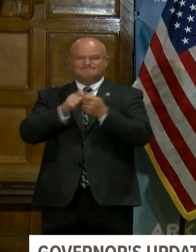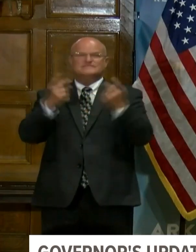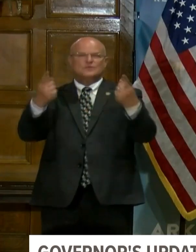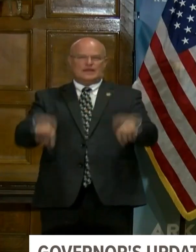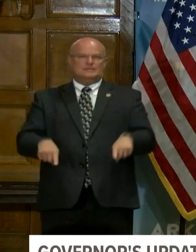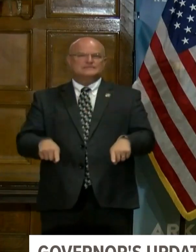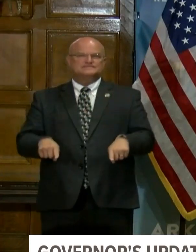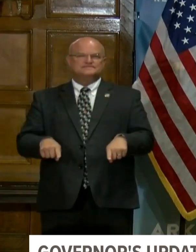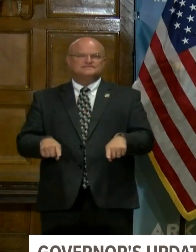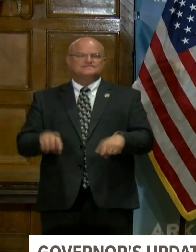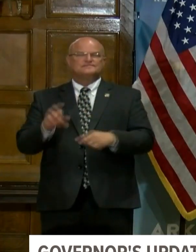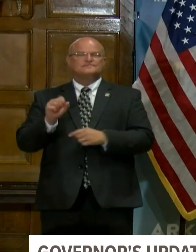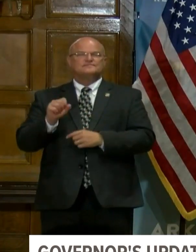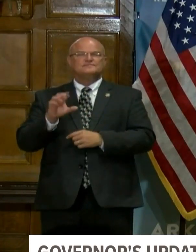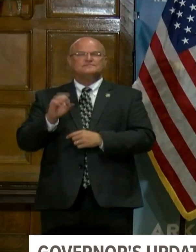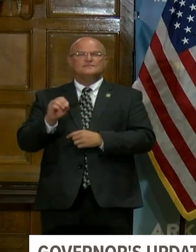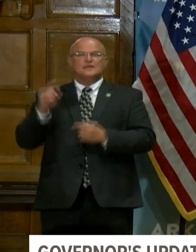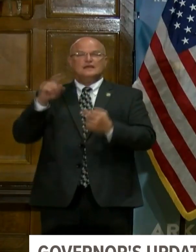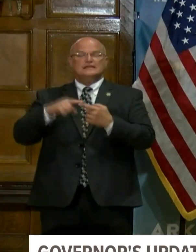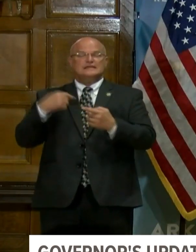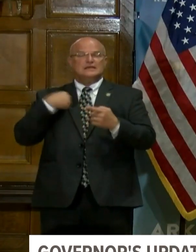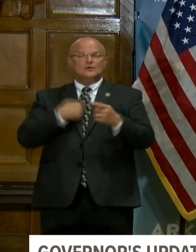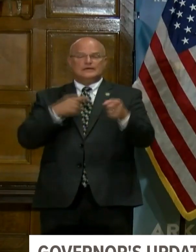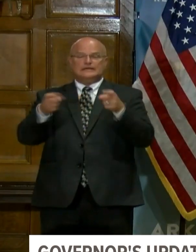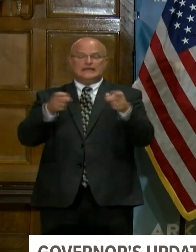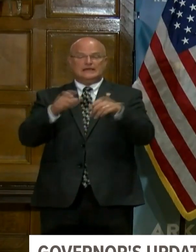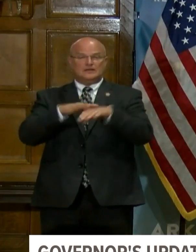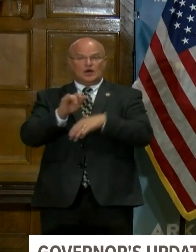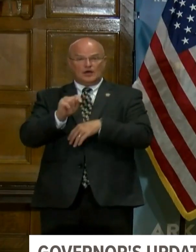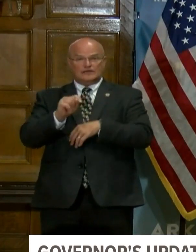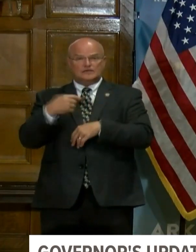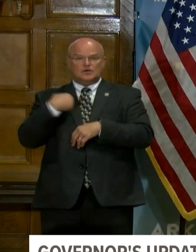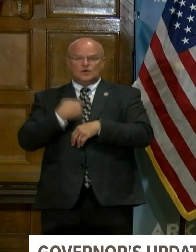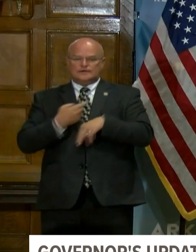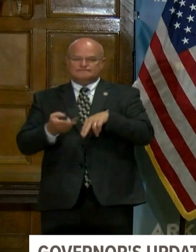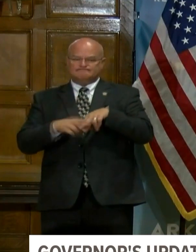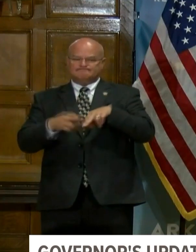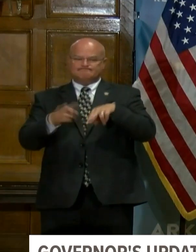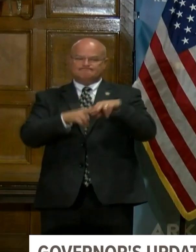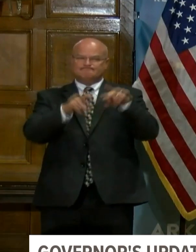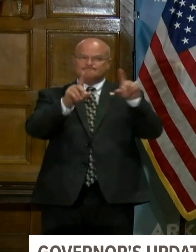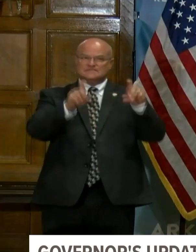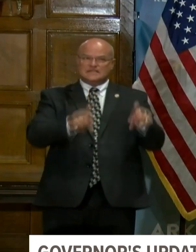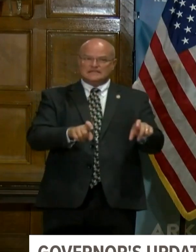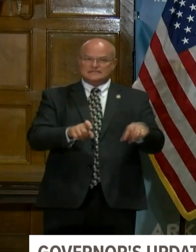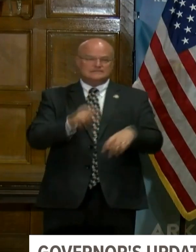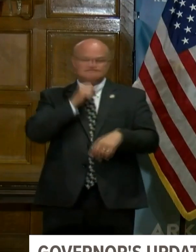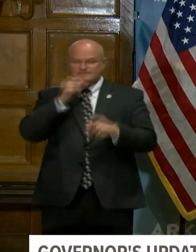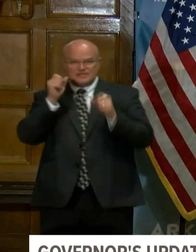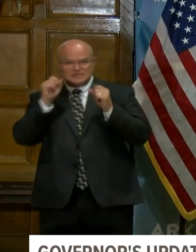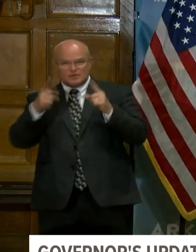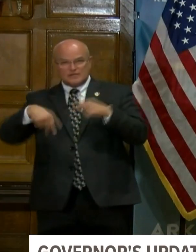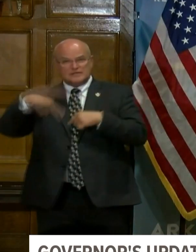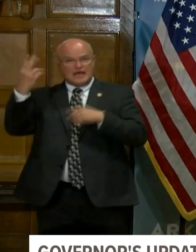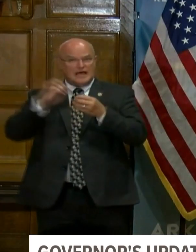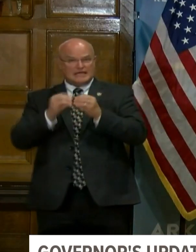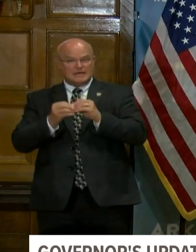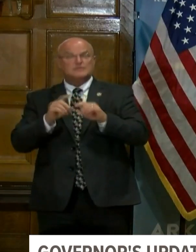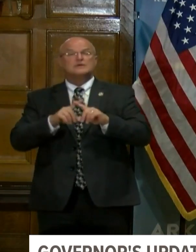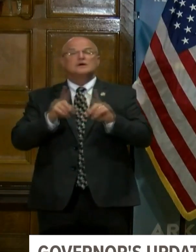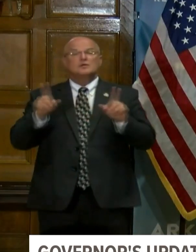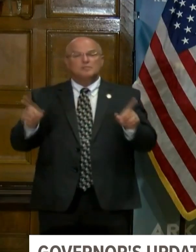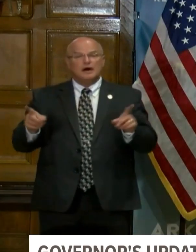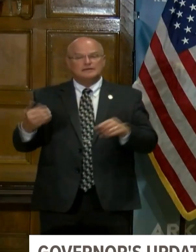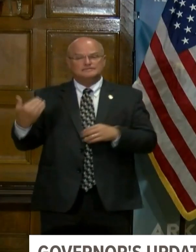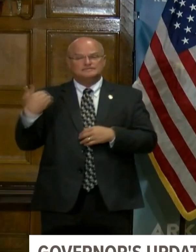what happened. And until we get a handle on it, as we increase testing, it's not a surprise with these high numbers, but it is